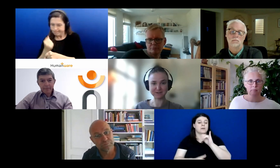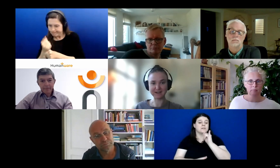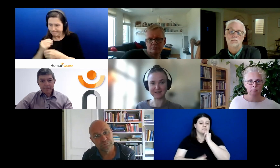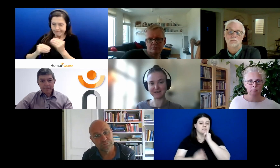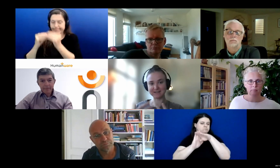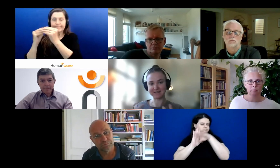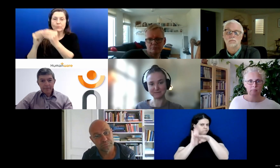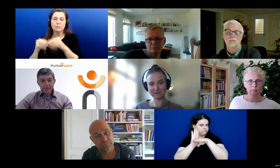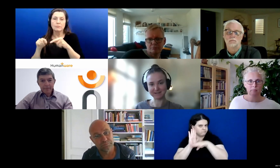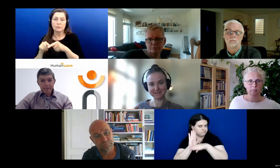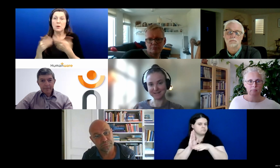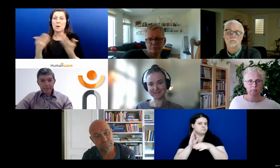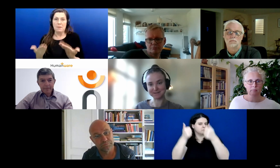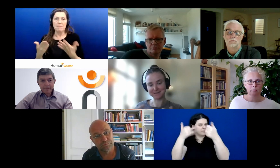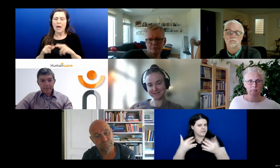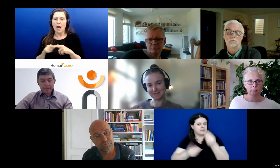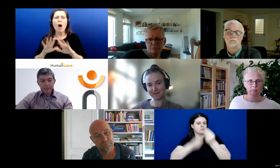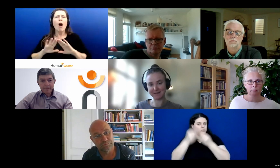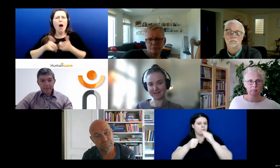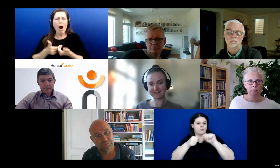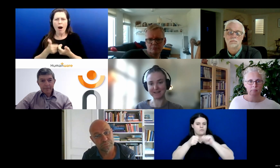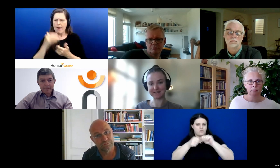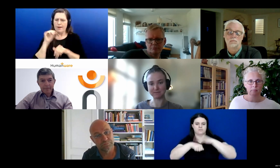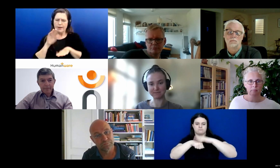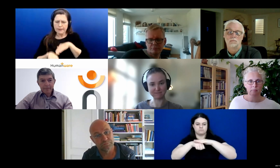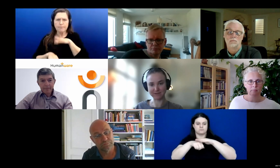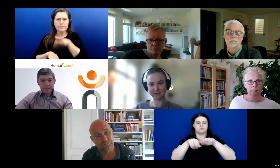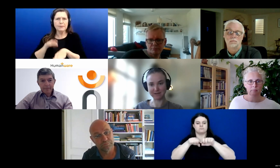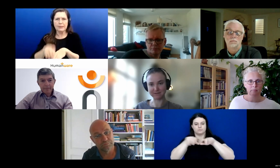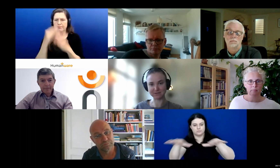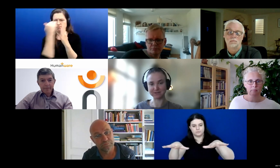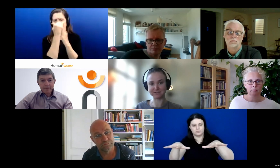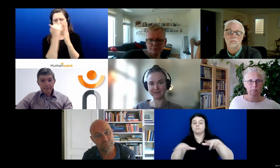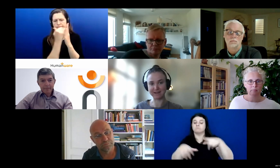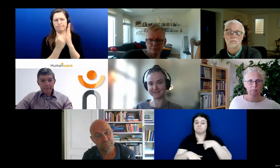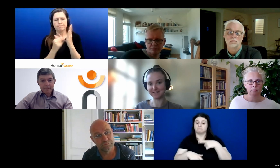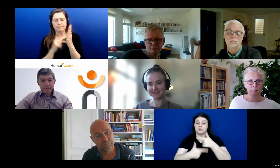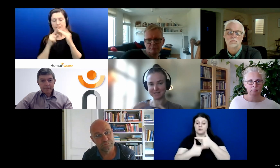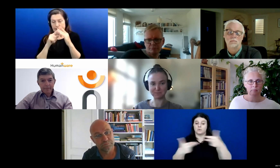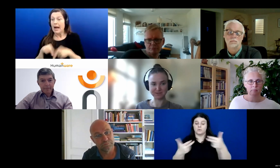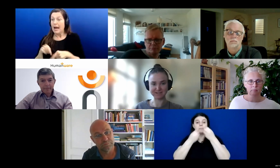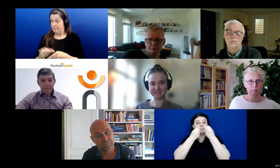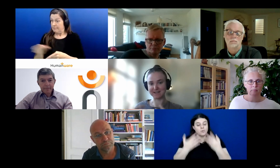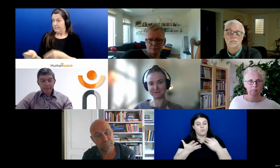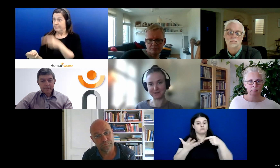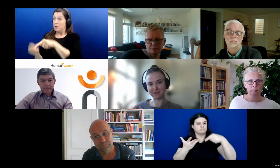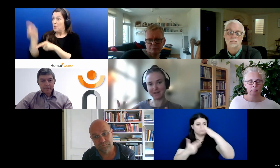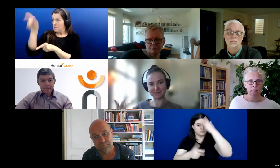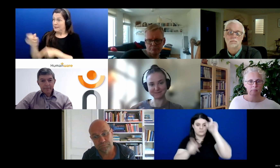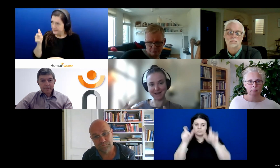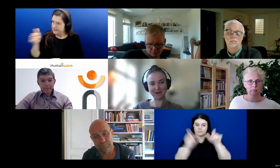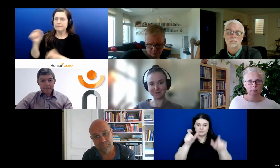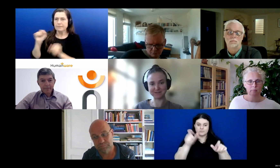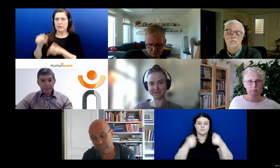for creating it that can be disseminated, that can be very beneficial so that each person doesn't have to figure